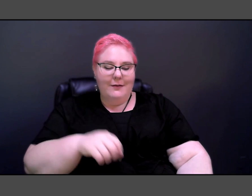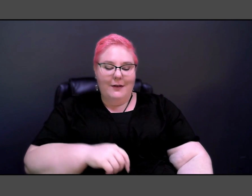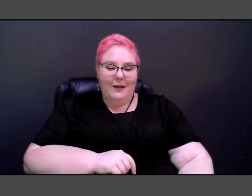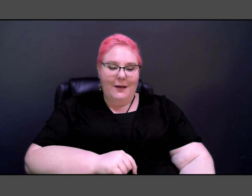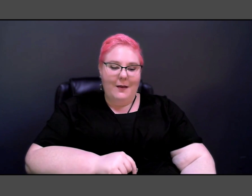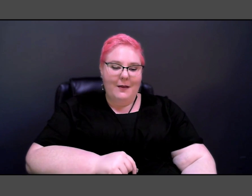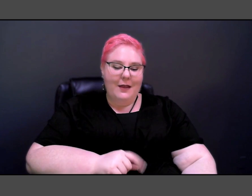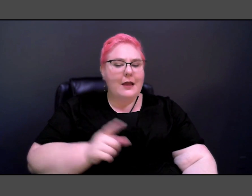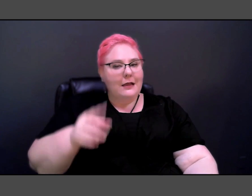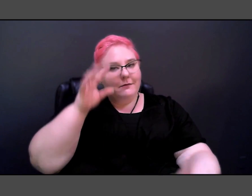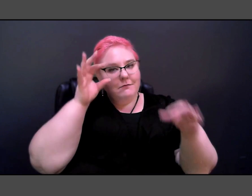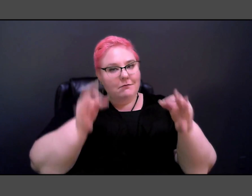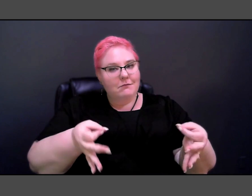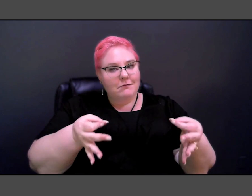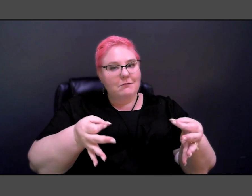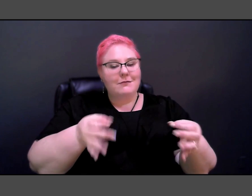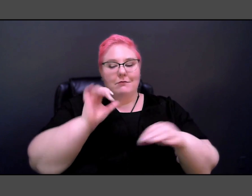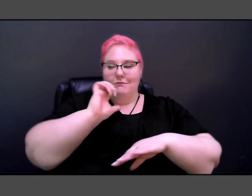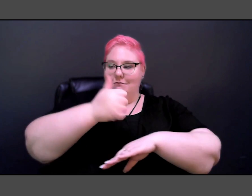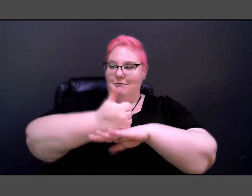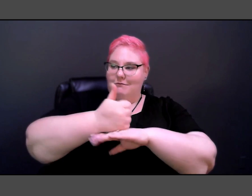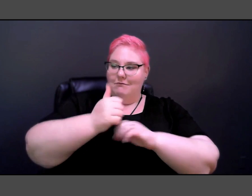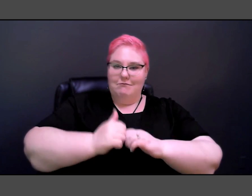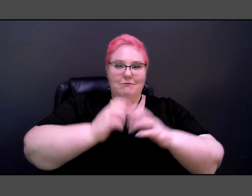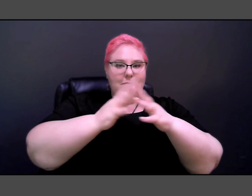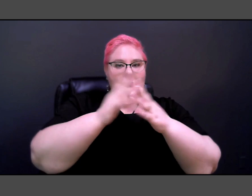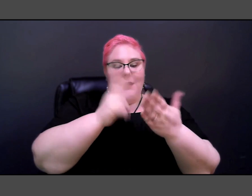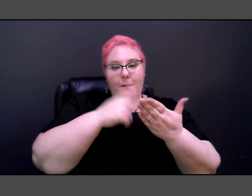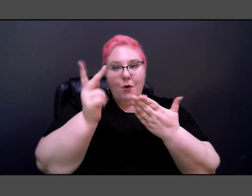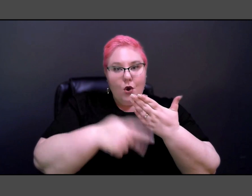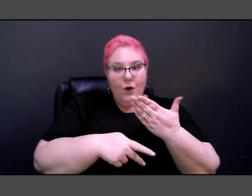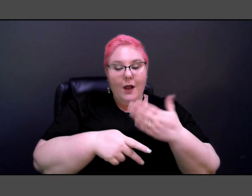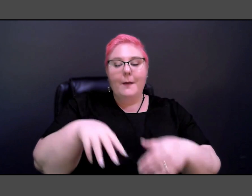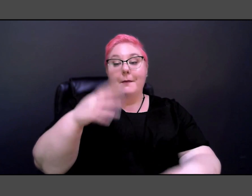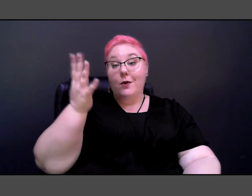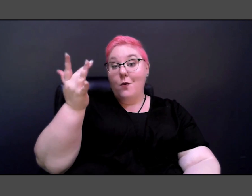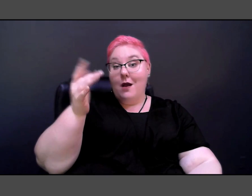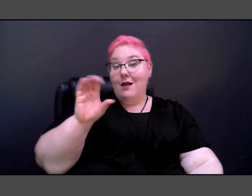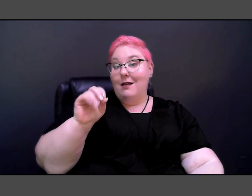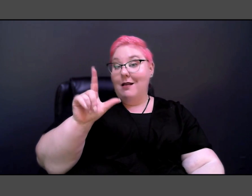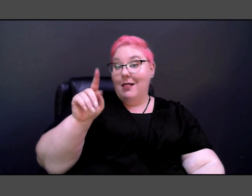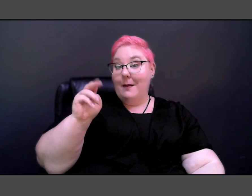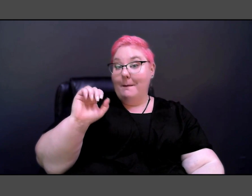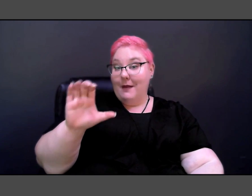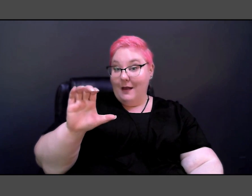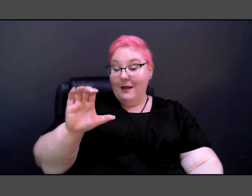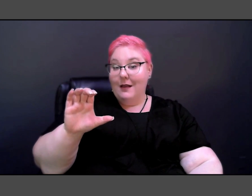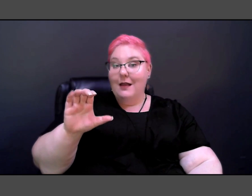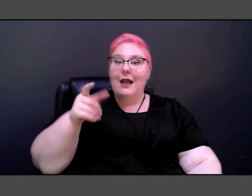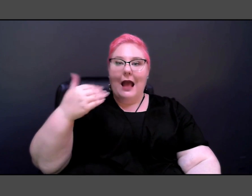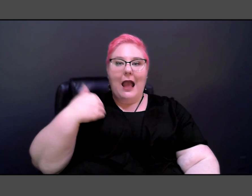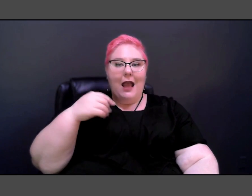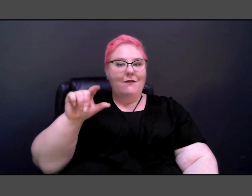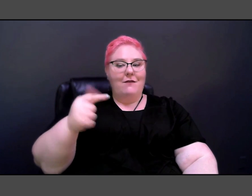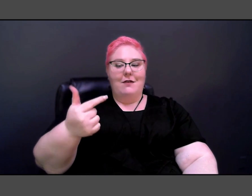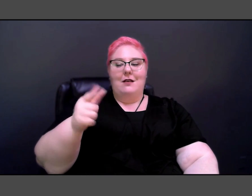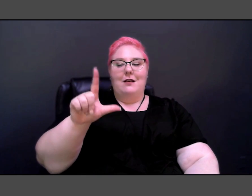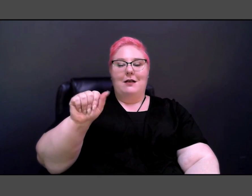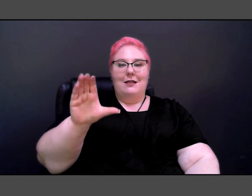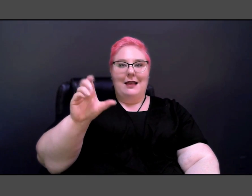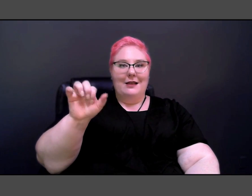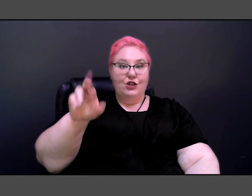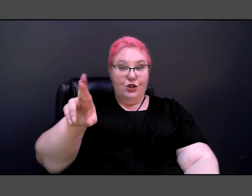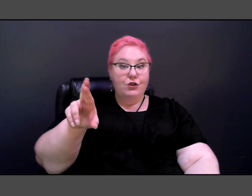start this program where, because Olympic is home to glaciers, and with climate change, so many